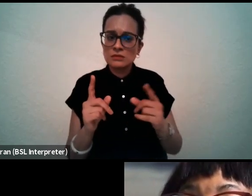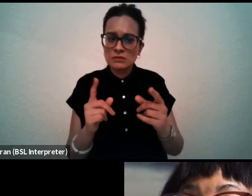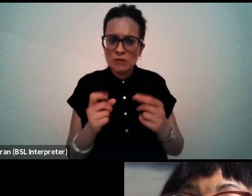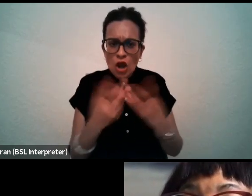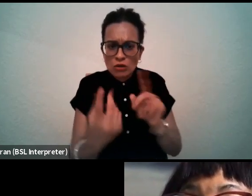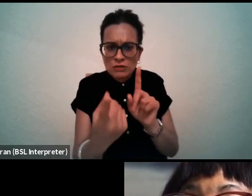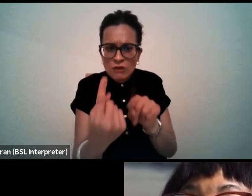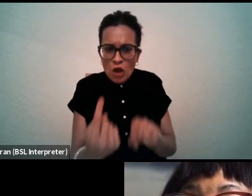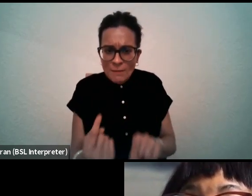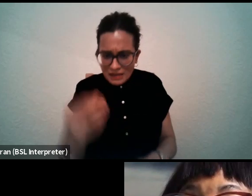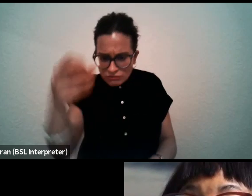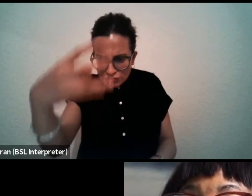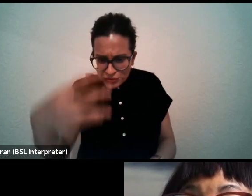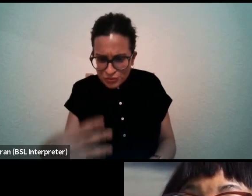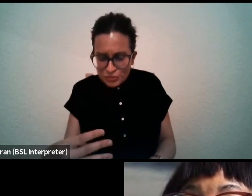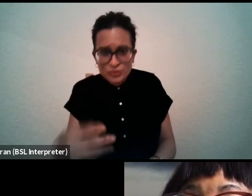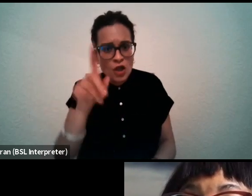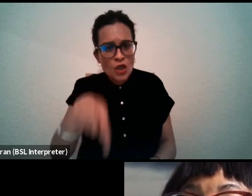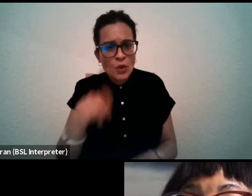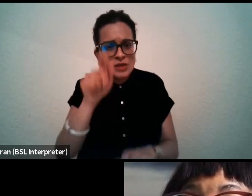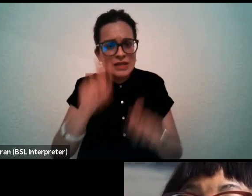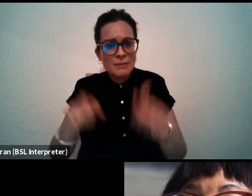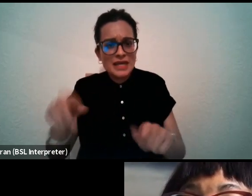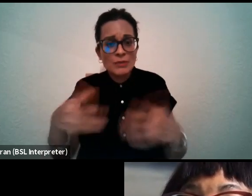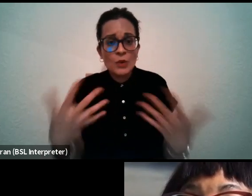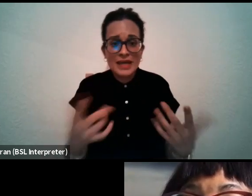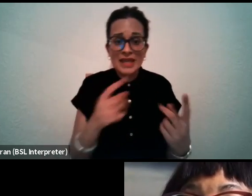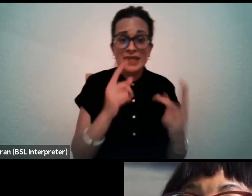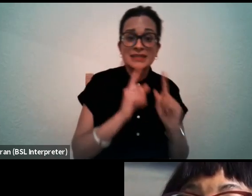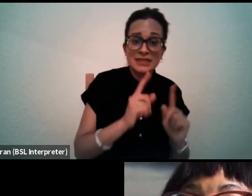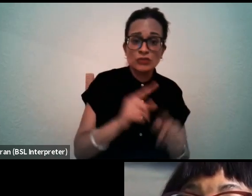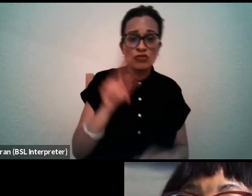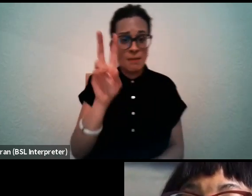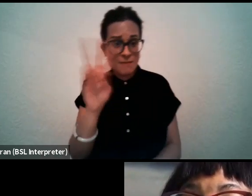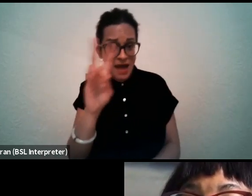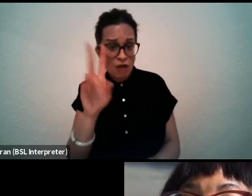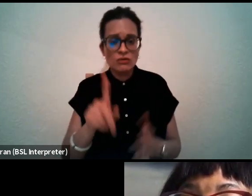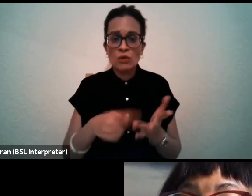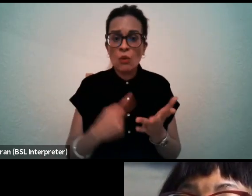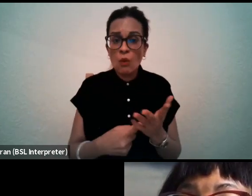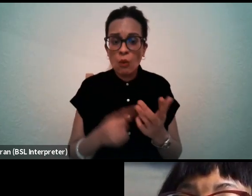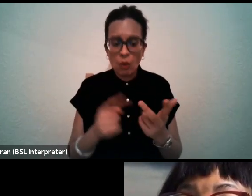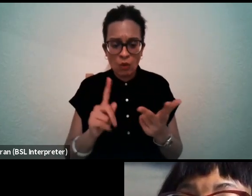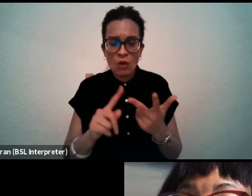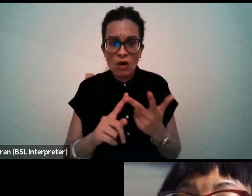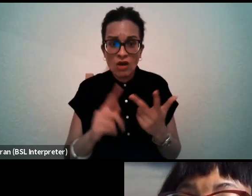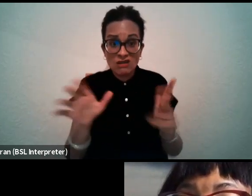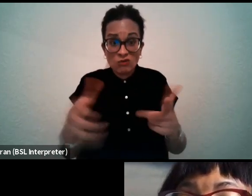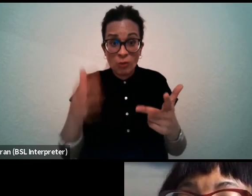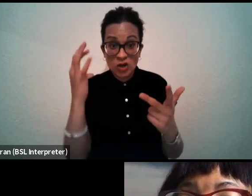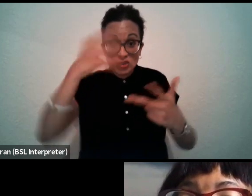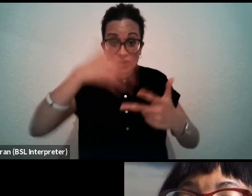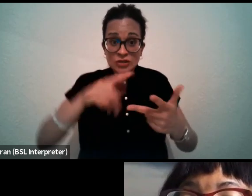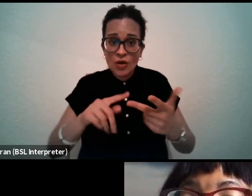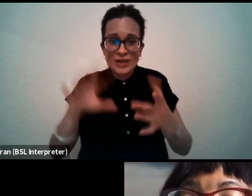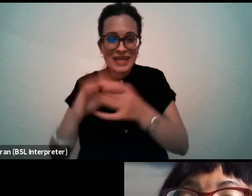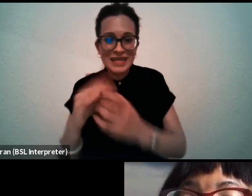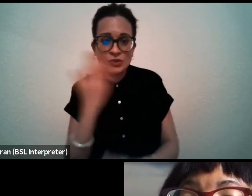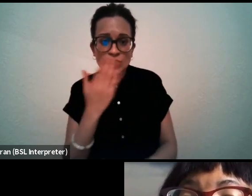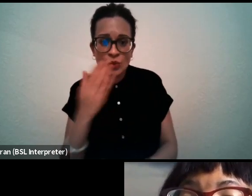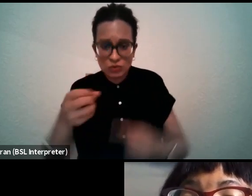comments are people who are either teachers or parents or just people that are concerned about the schools issues. So